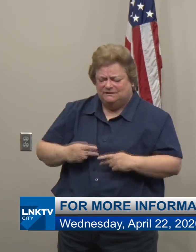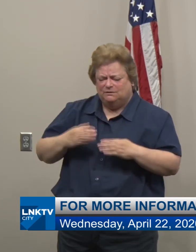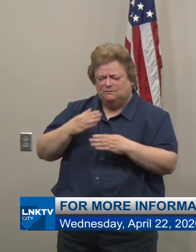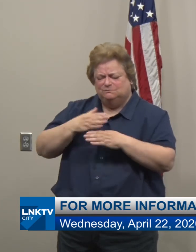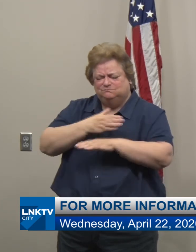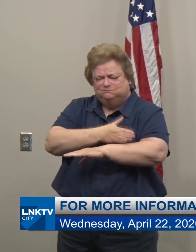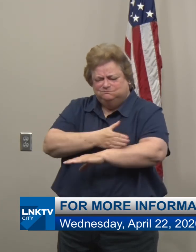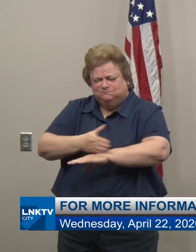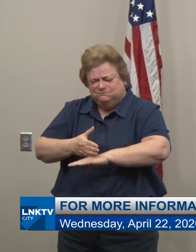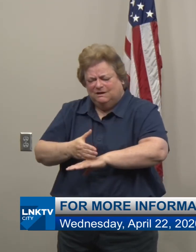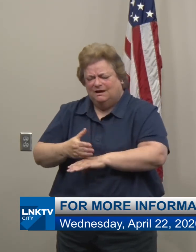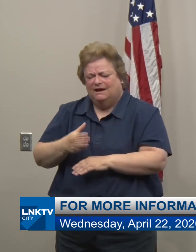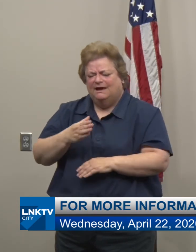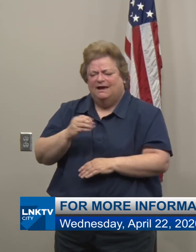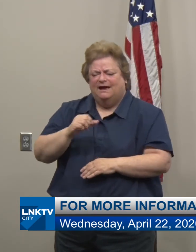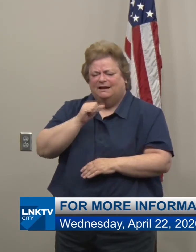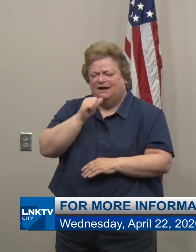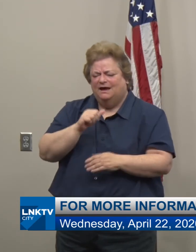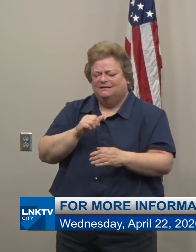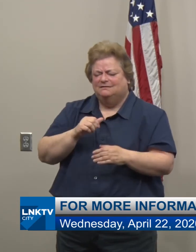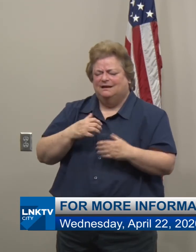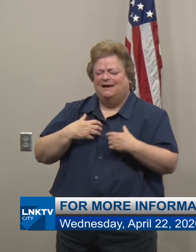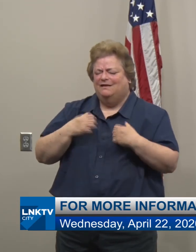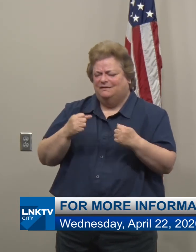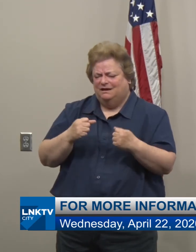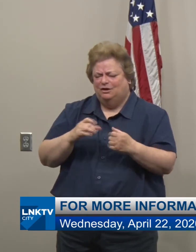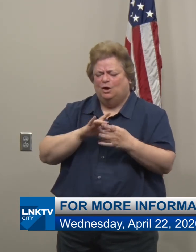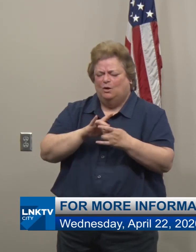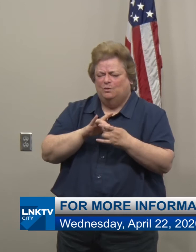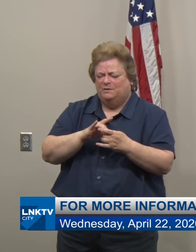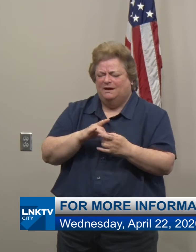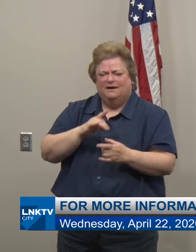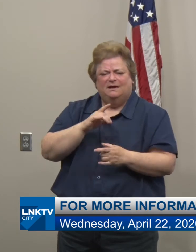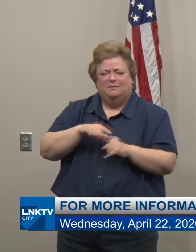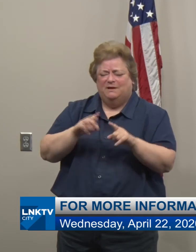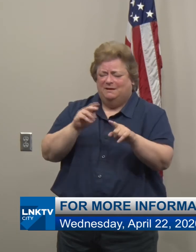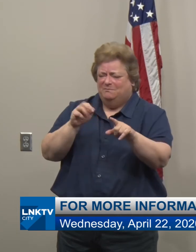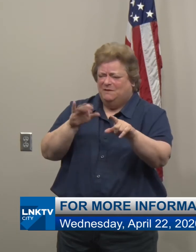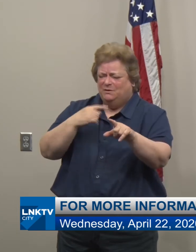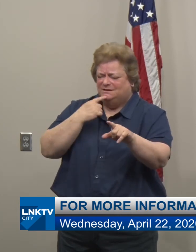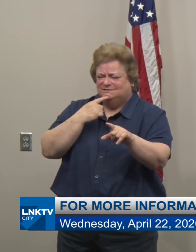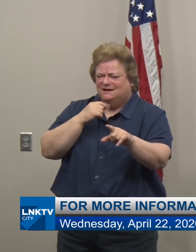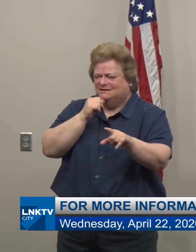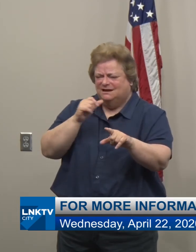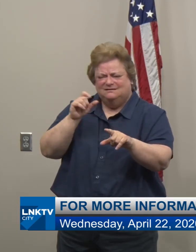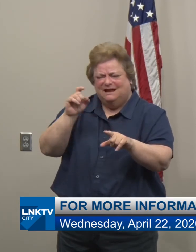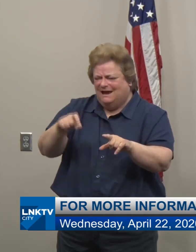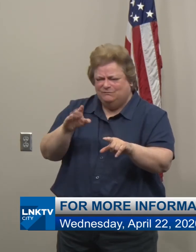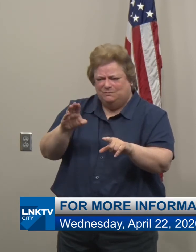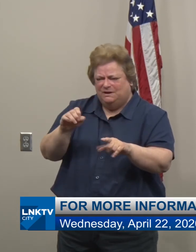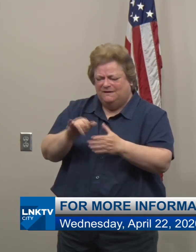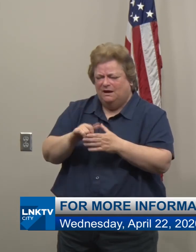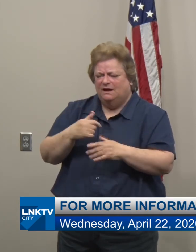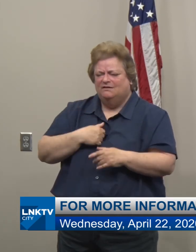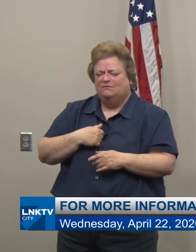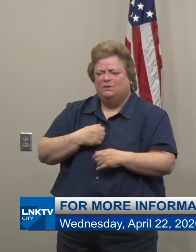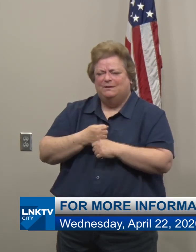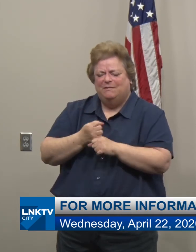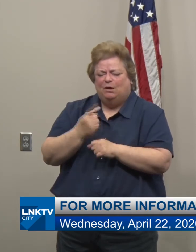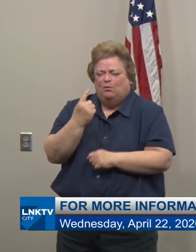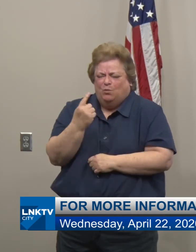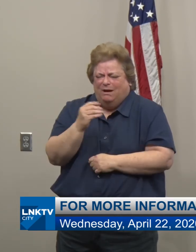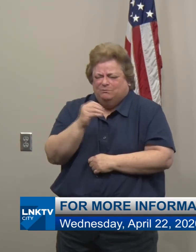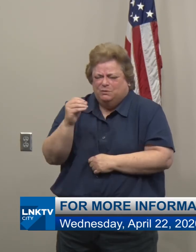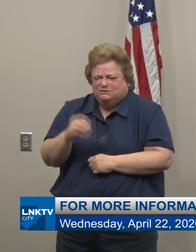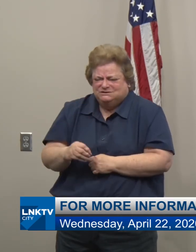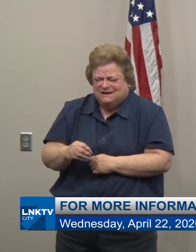on unhealthy coping mechanisms. But as Mary pointed out, this does not have to be the case. Even if we make 1% more effort in